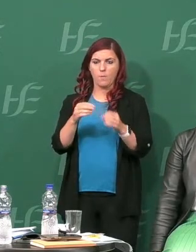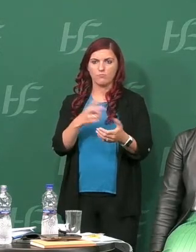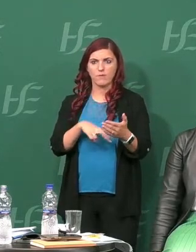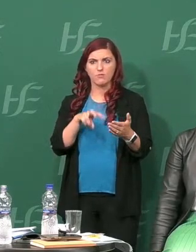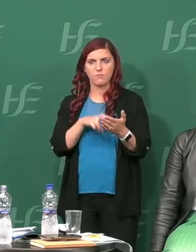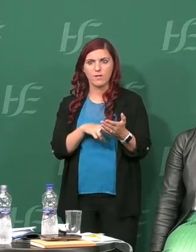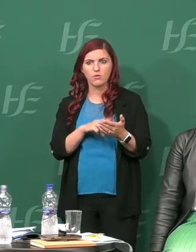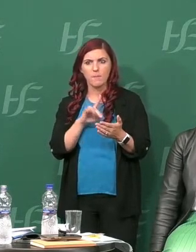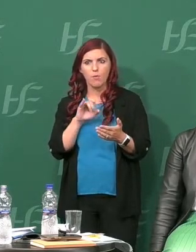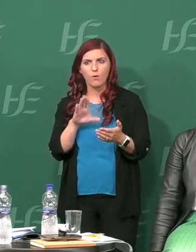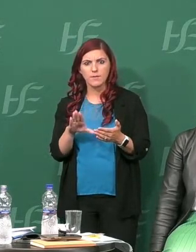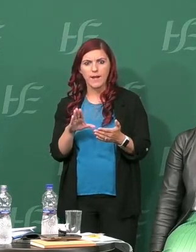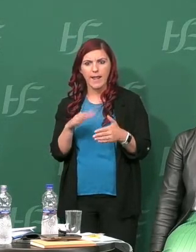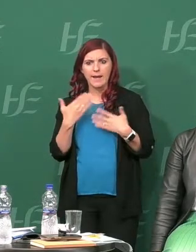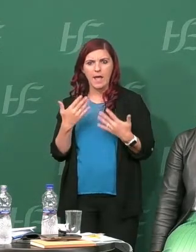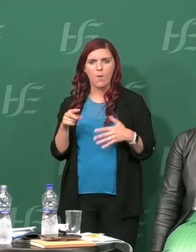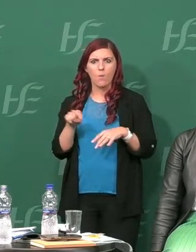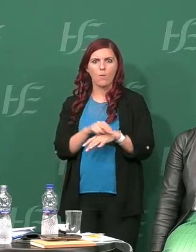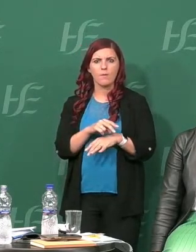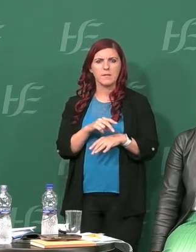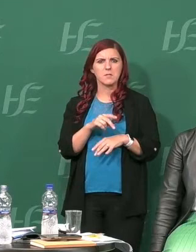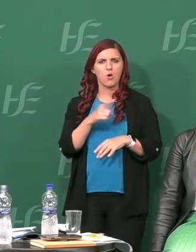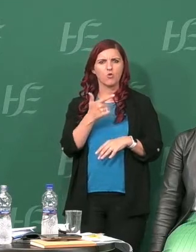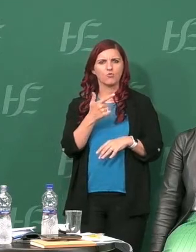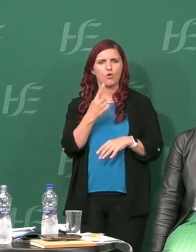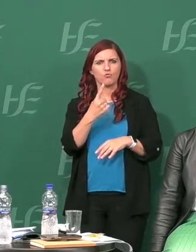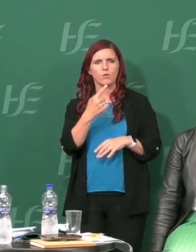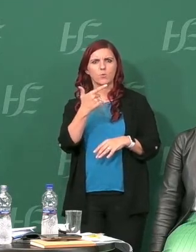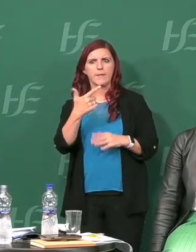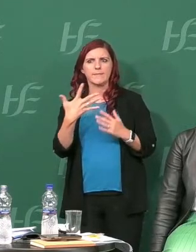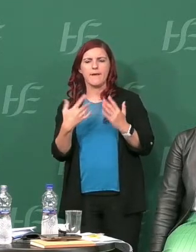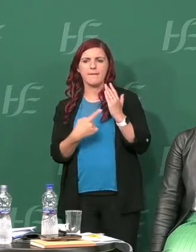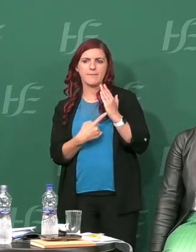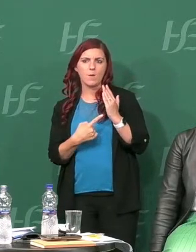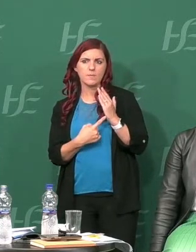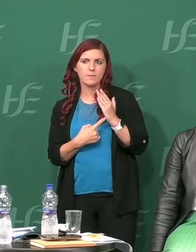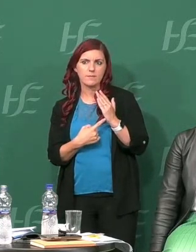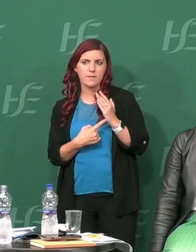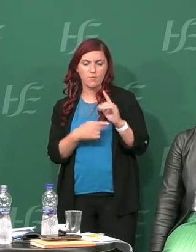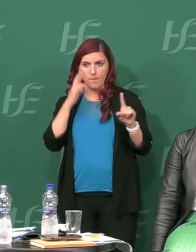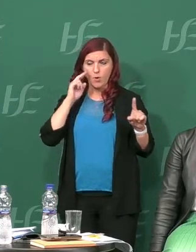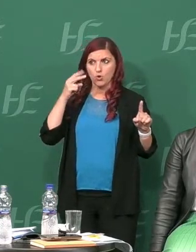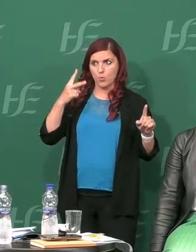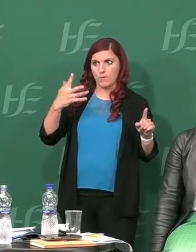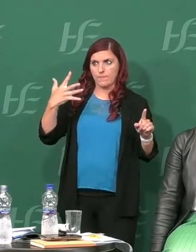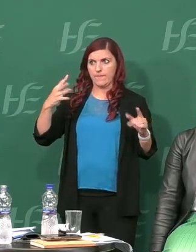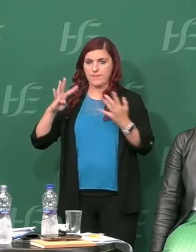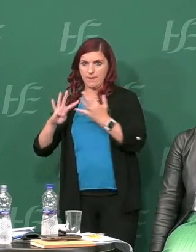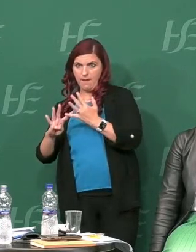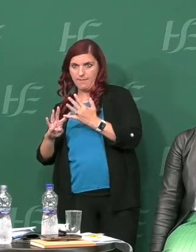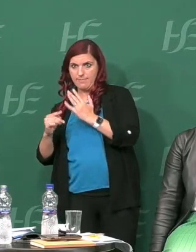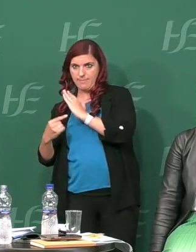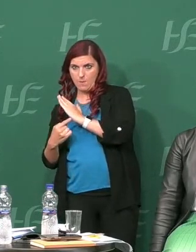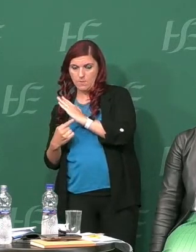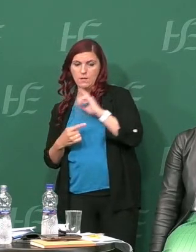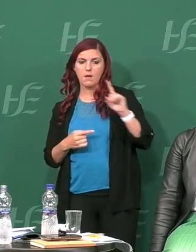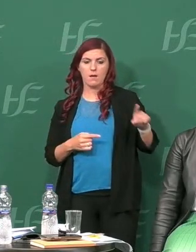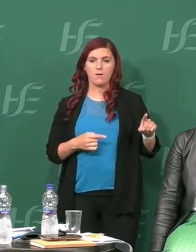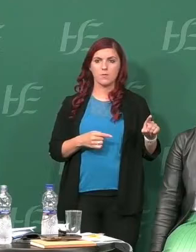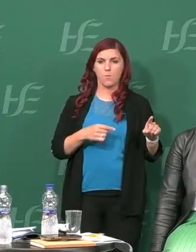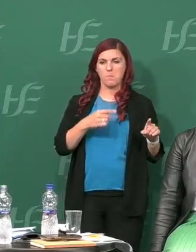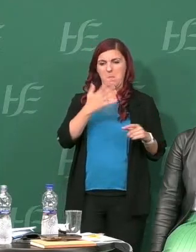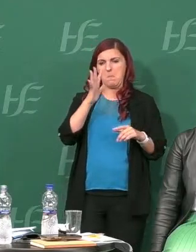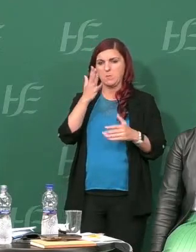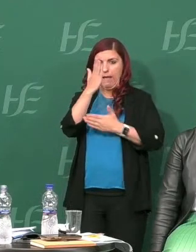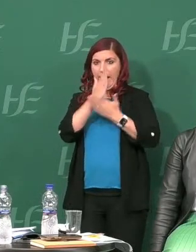and there's now probably over 125,000 people of the 269,000 in that population registered.